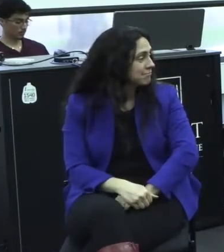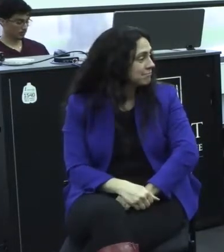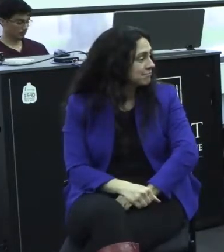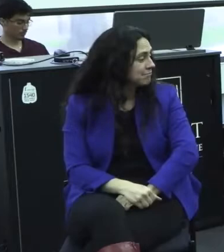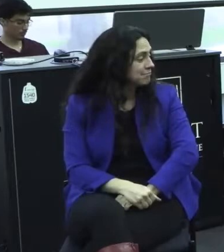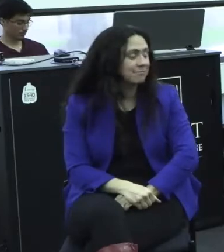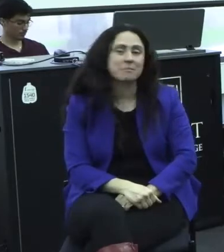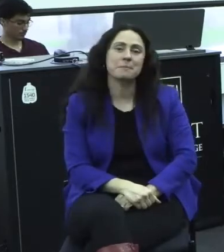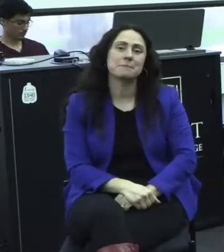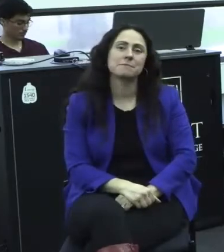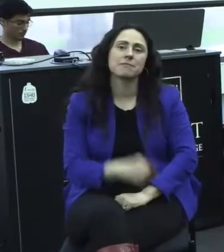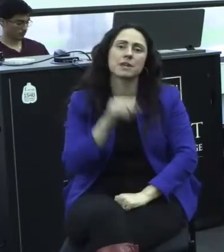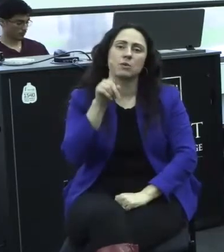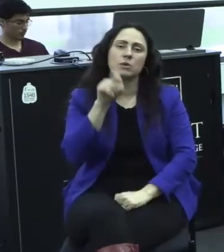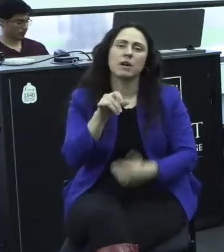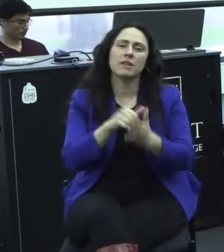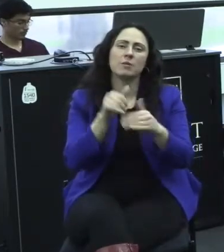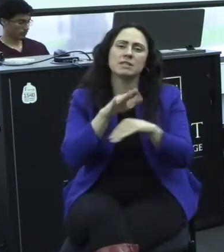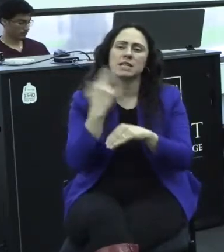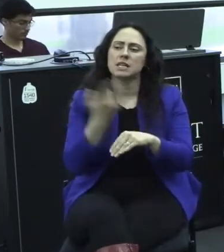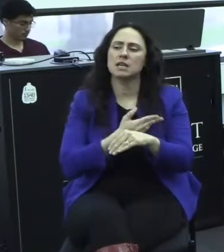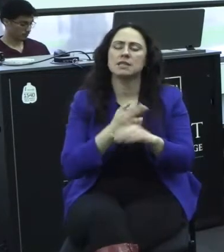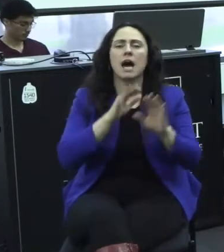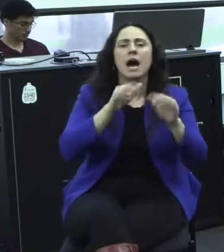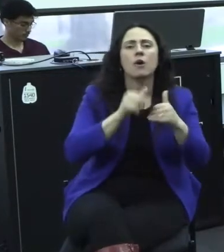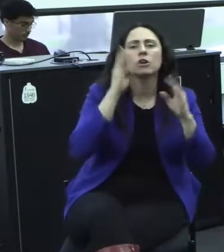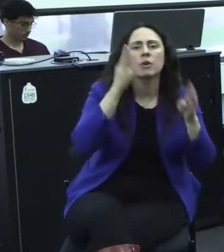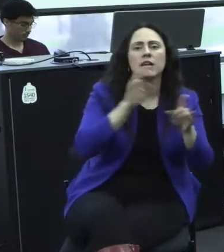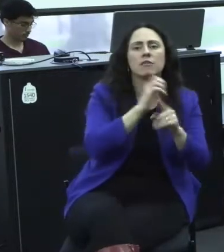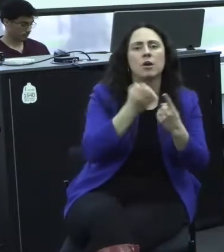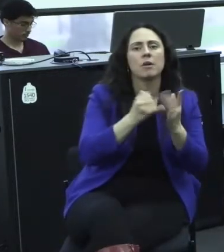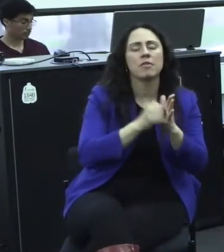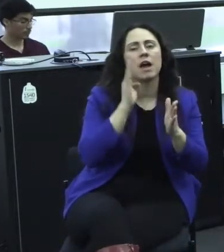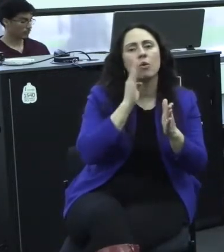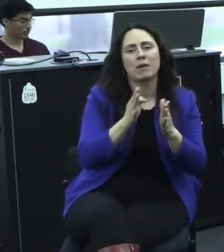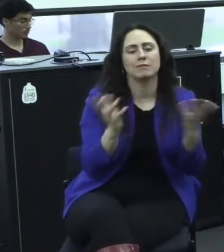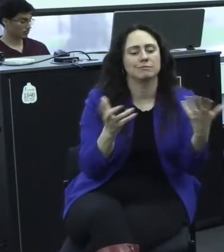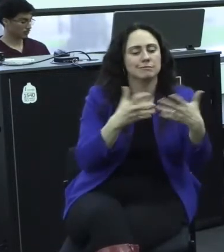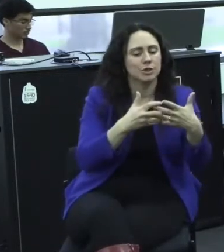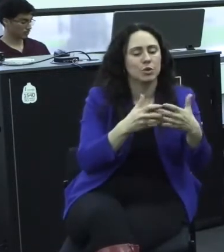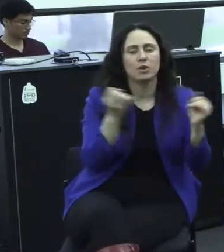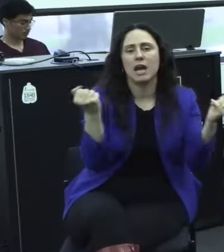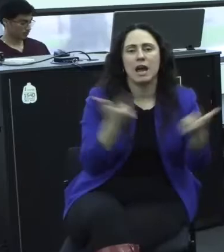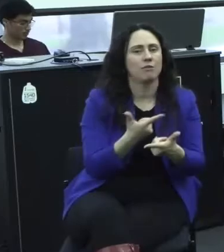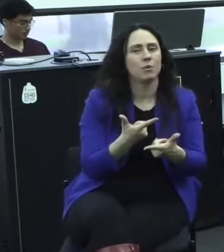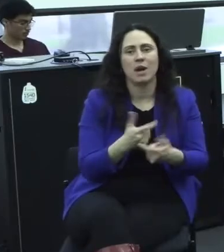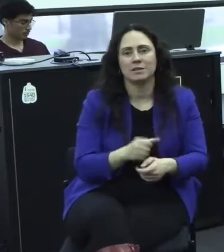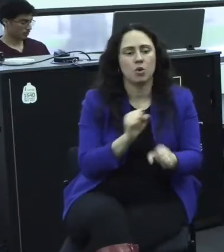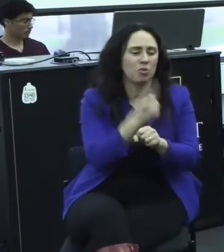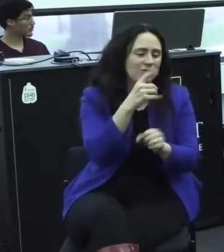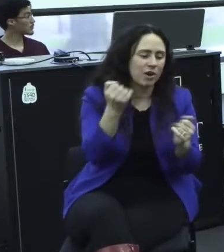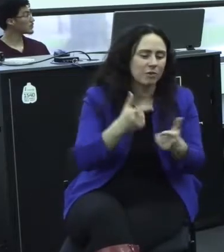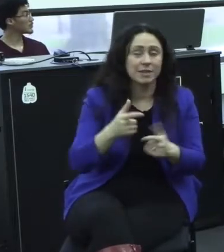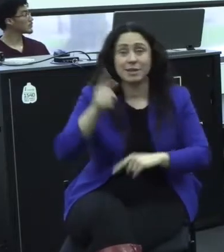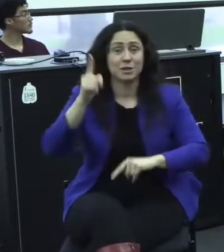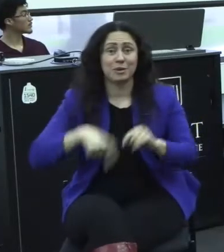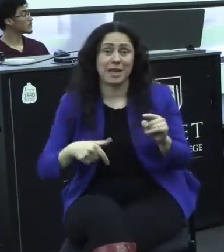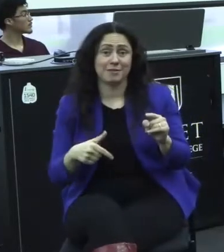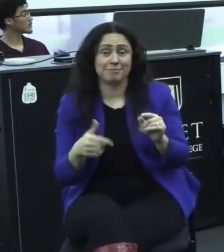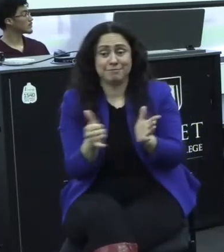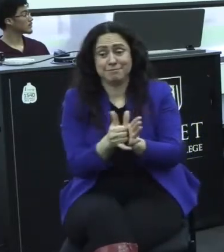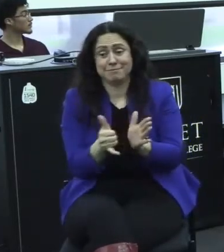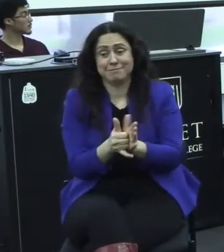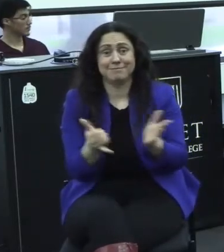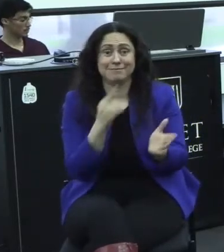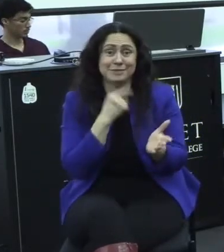And there was a question that was sent to us is, how do you create an environment that will suit everyone? You can't. So tell